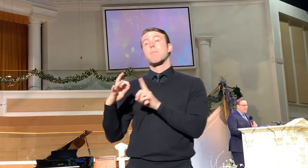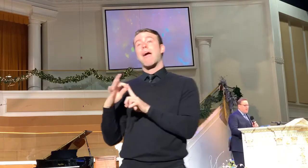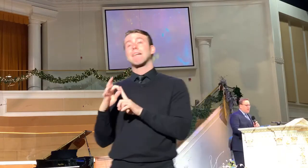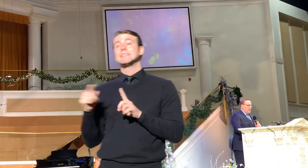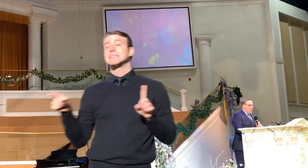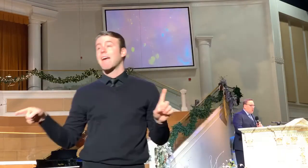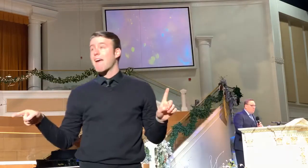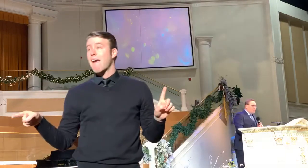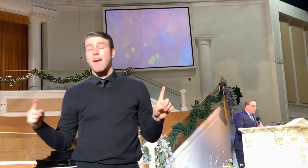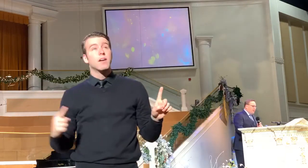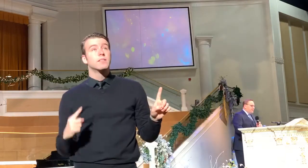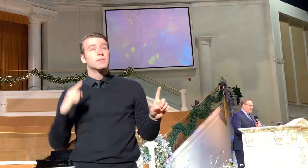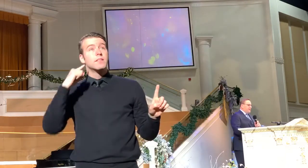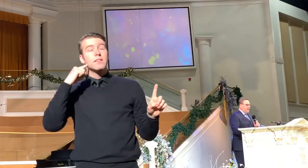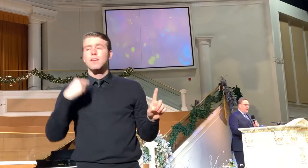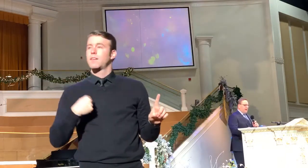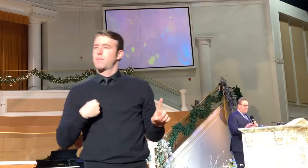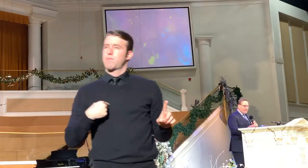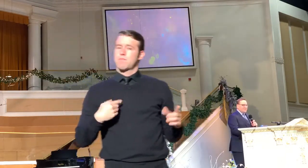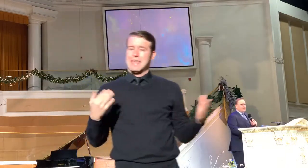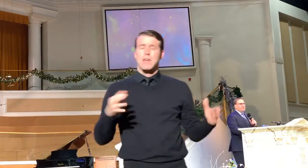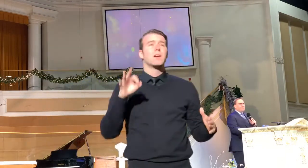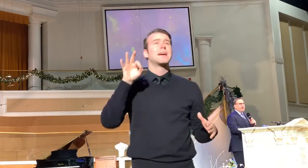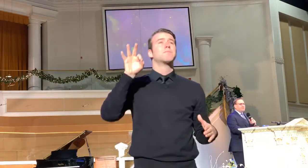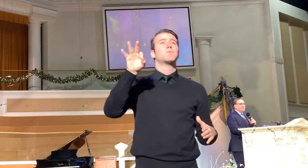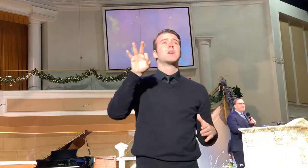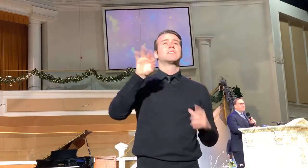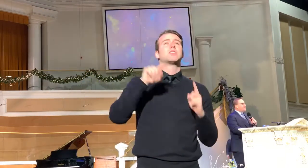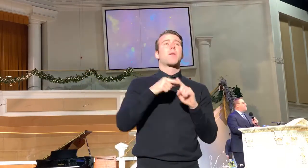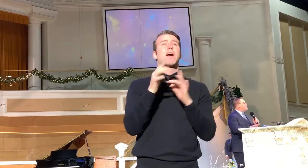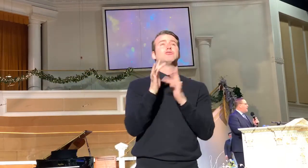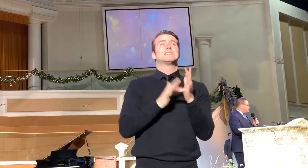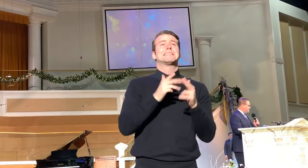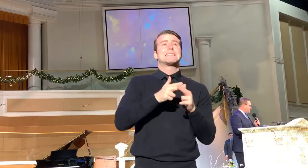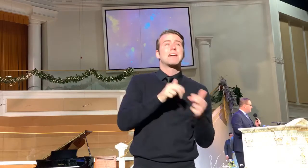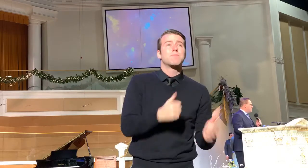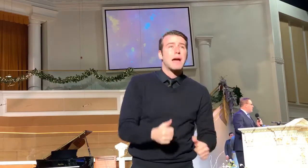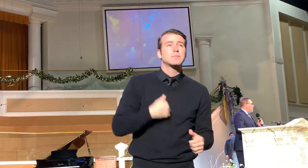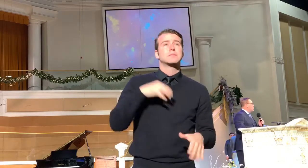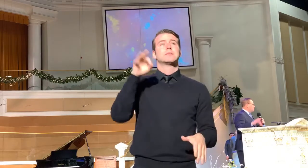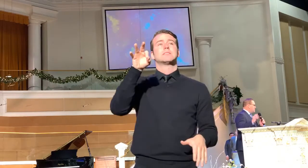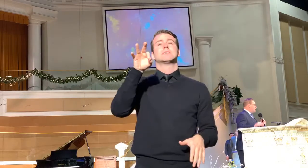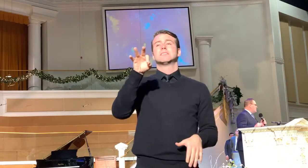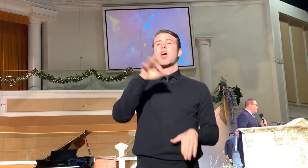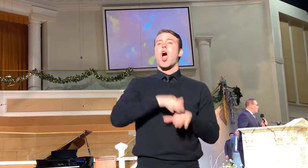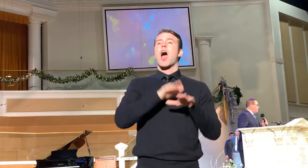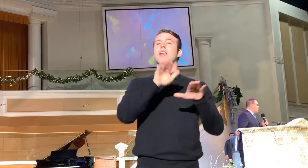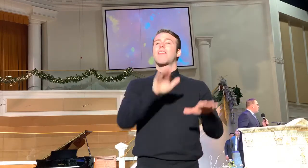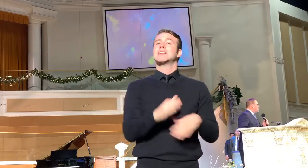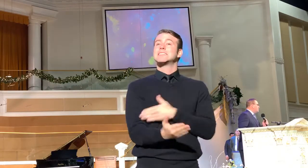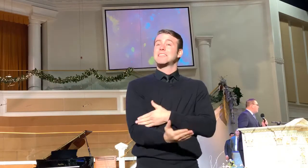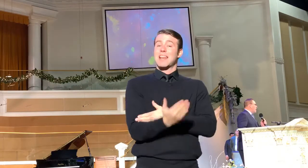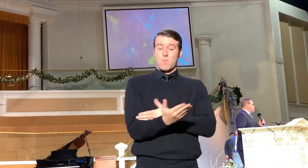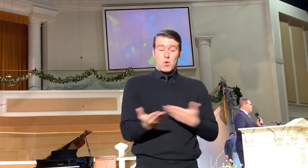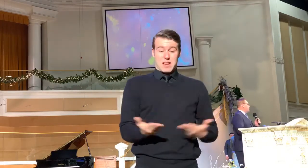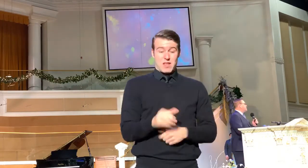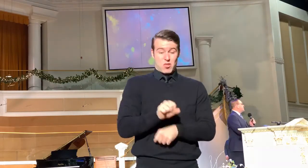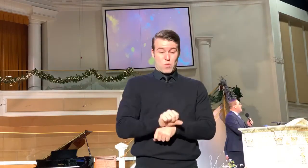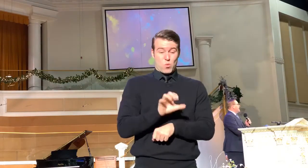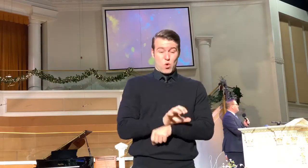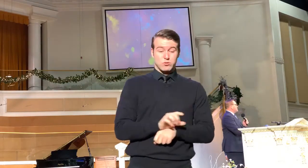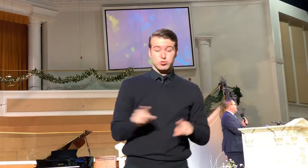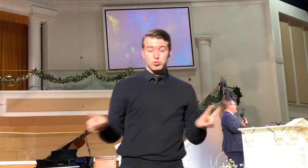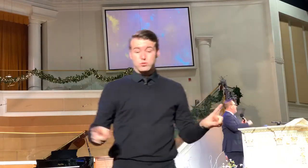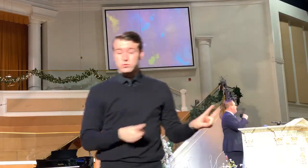Pakistan heard me preaching a message about Jesus' name baptism on a Sunday morning right here at the Rock